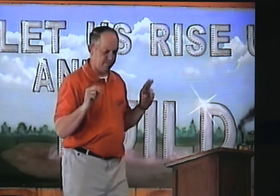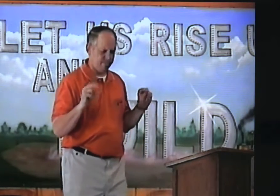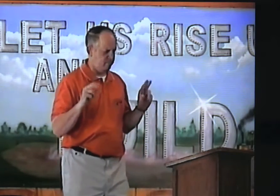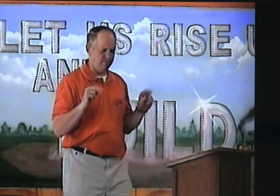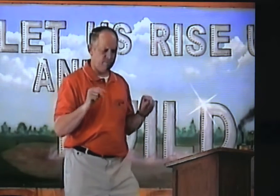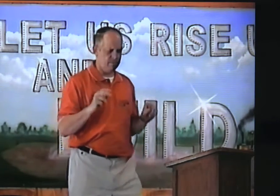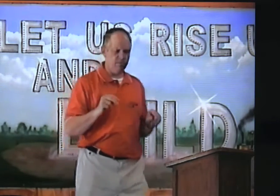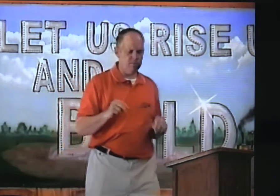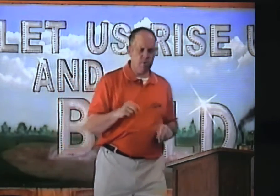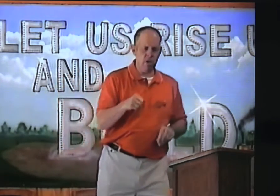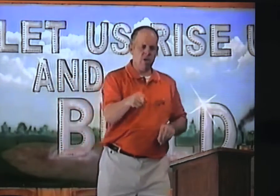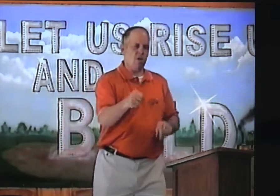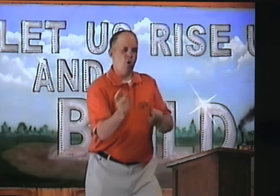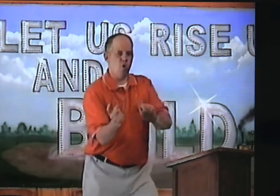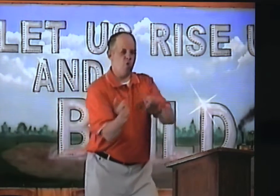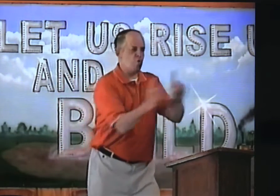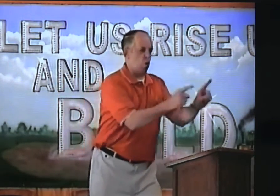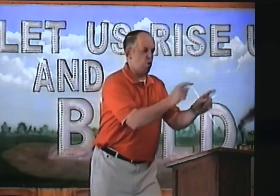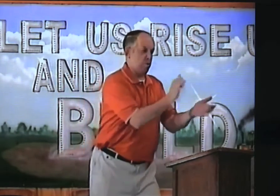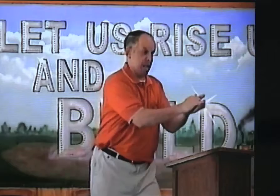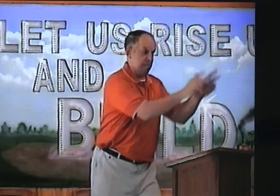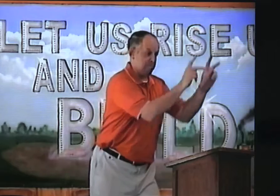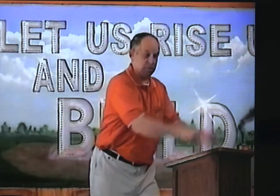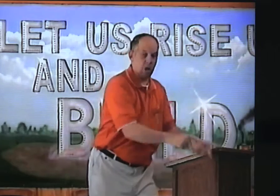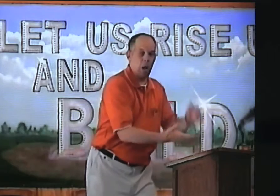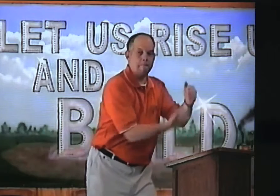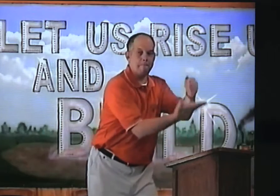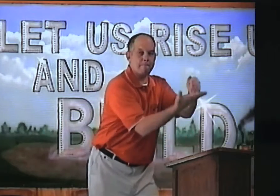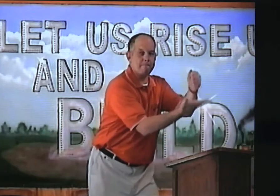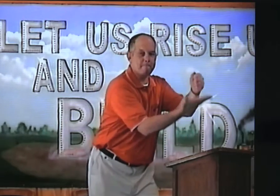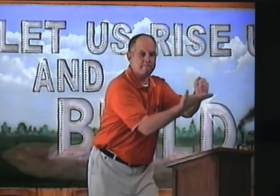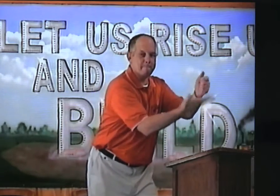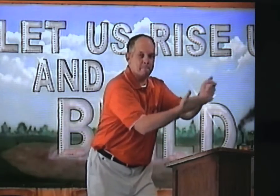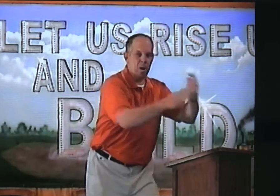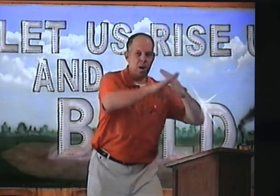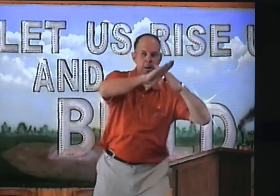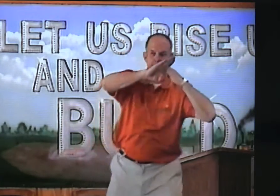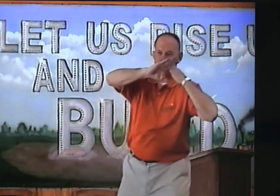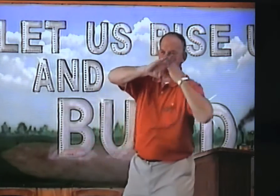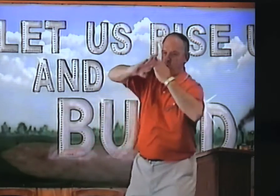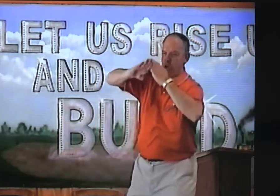No, no, no. So I went to that person. I held the slow.